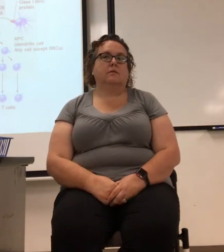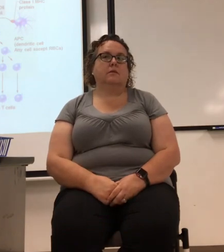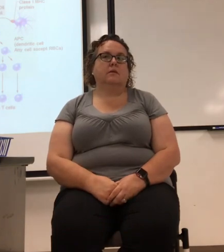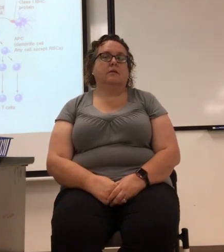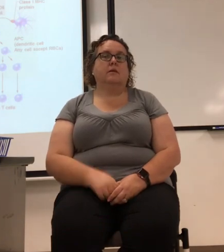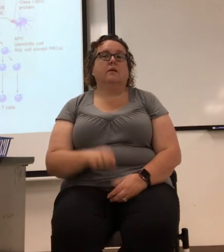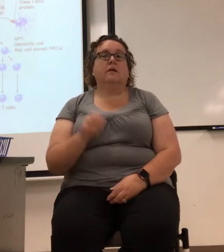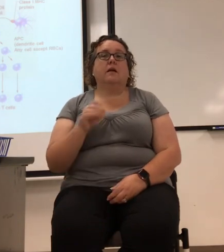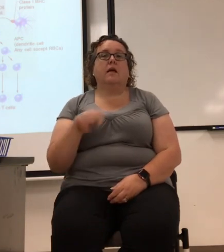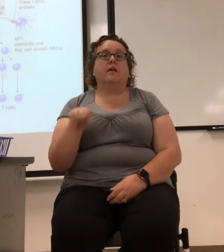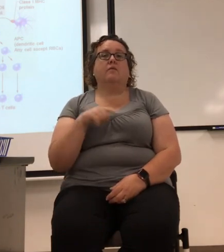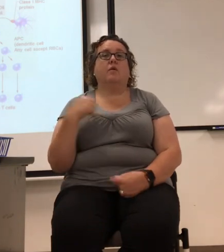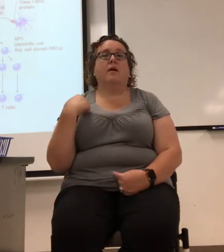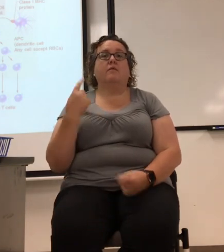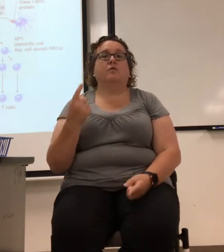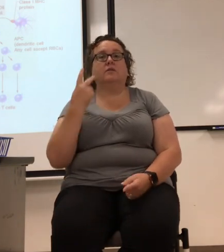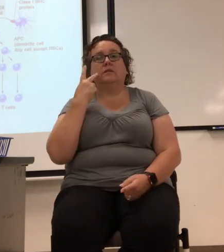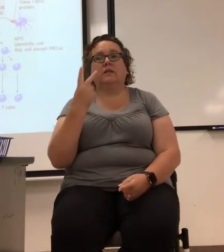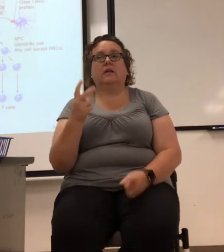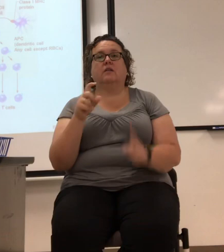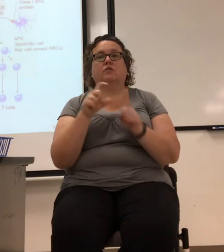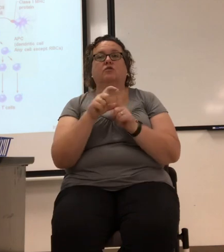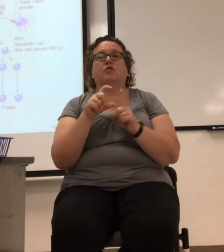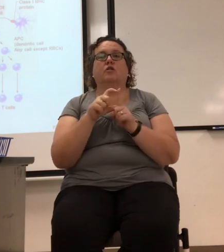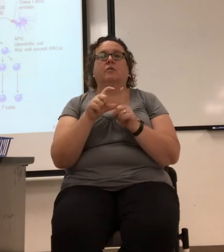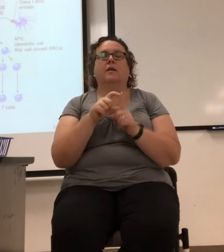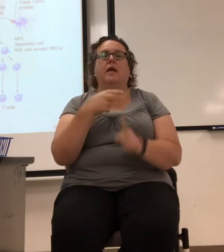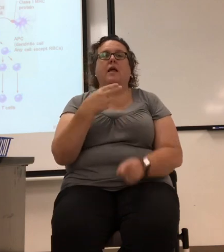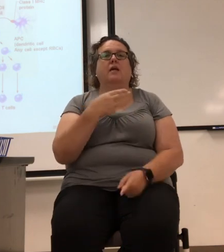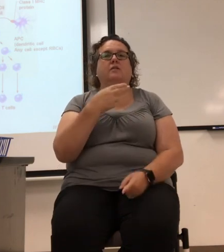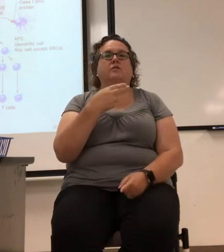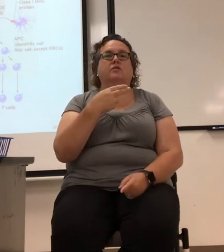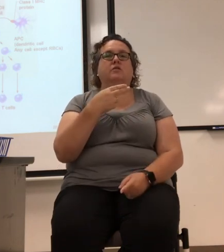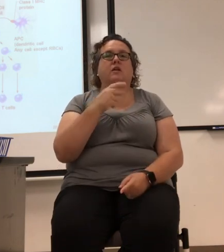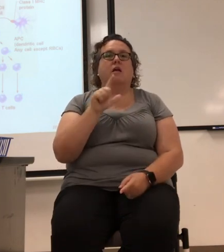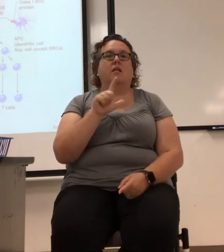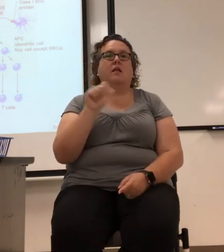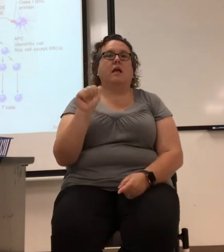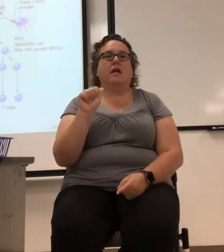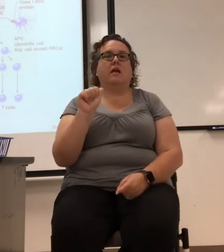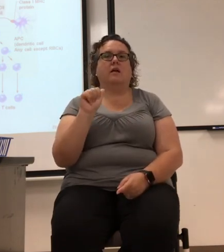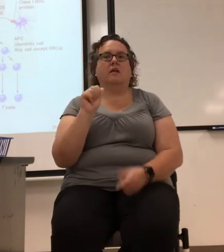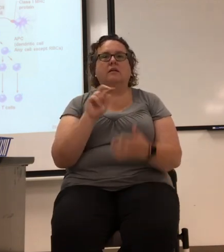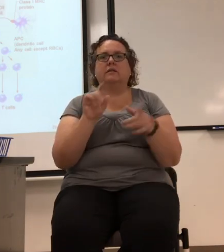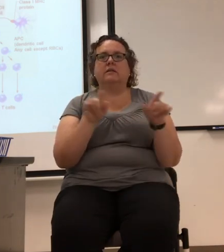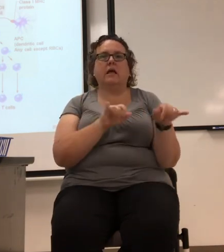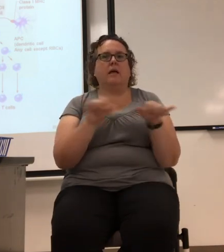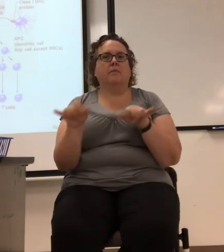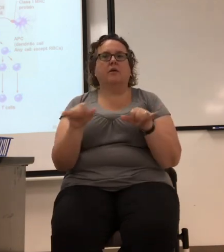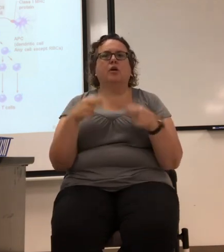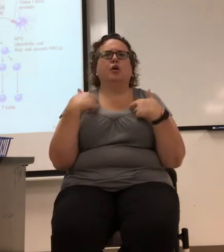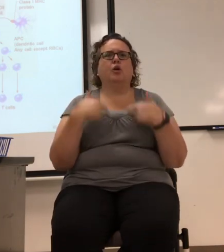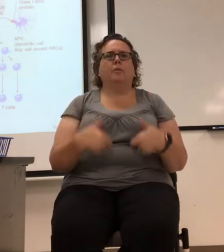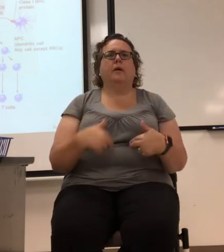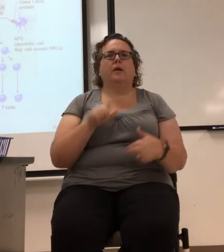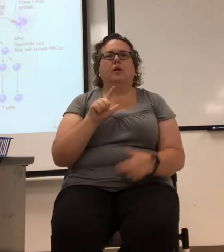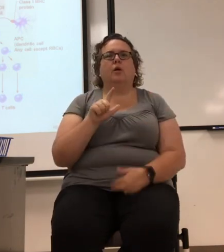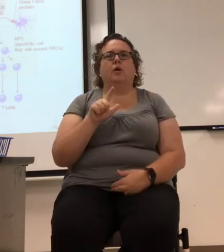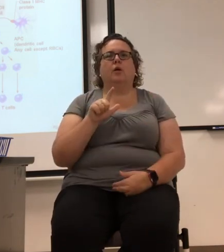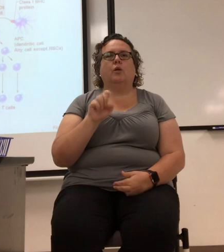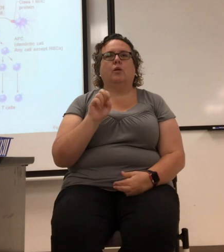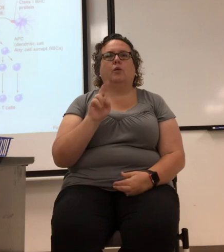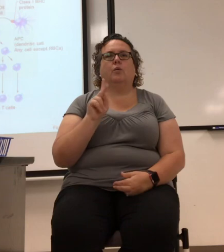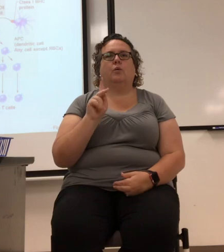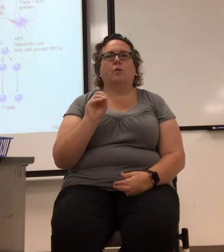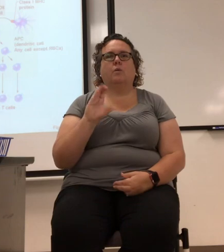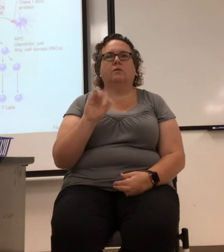If you ever see the term HLA, same thing. That stands for human leukocyte antigen. But your book tends to use this one.